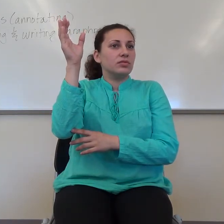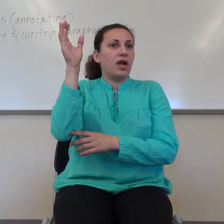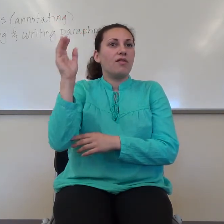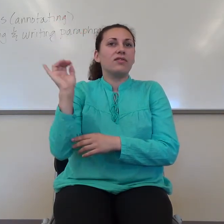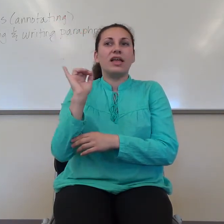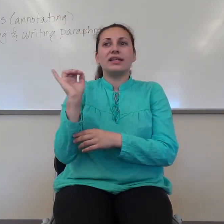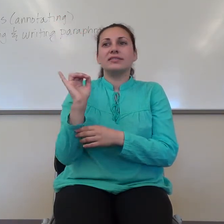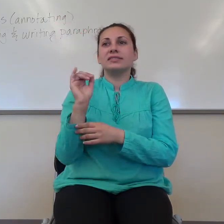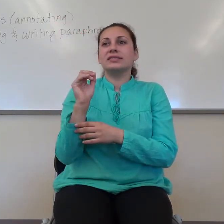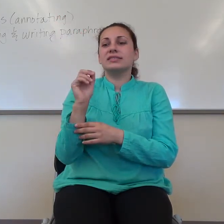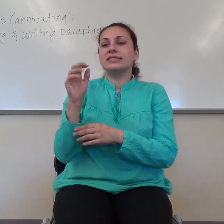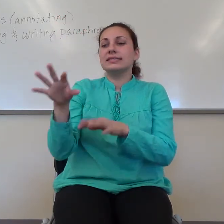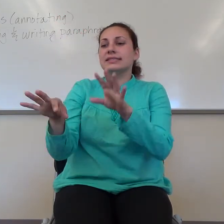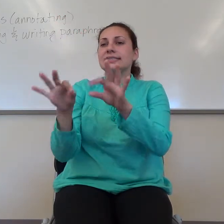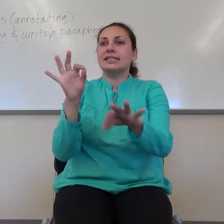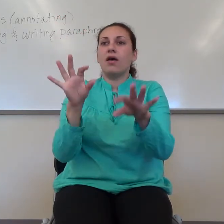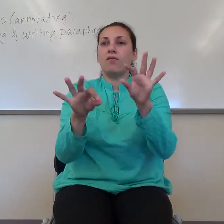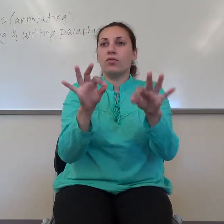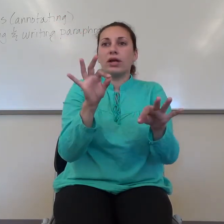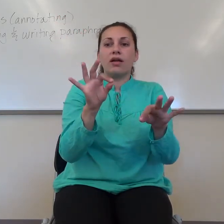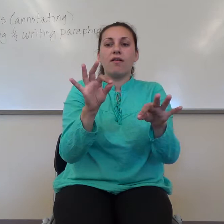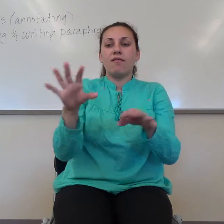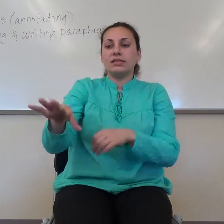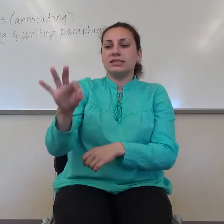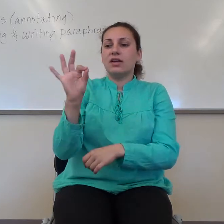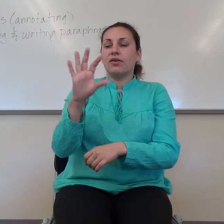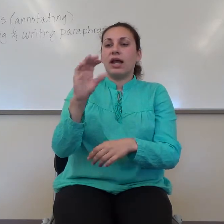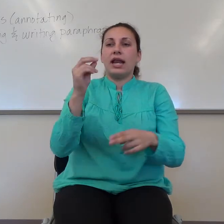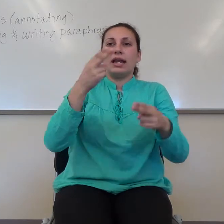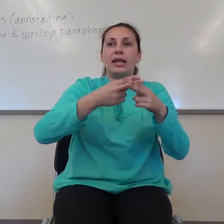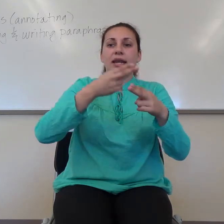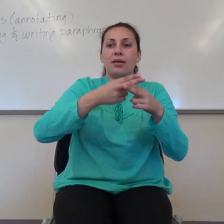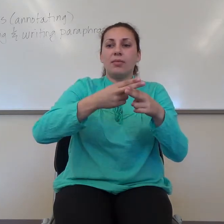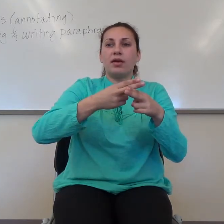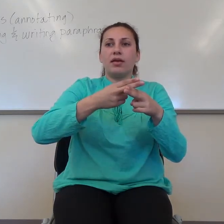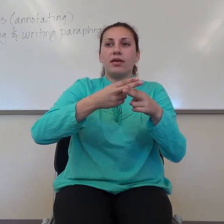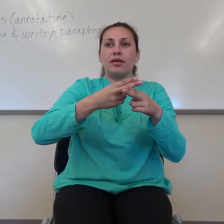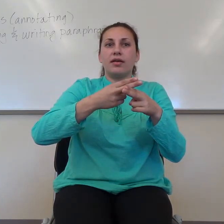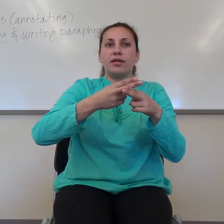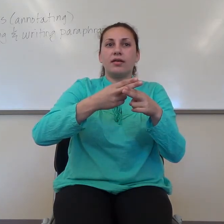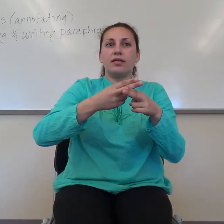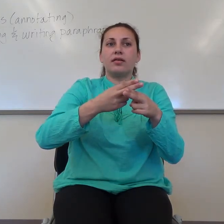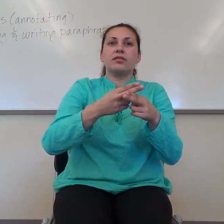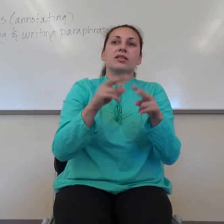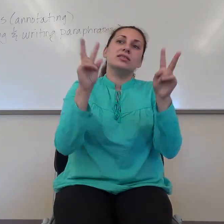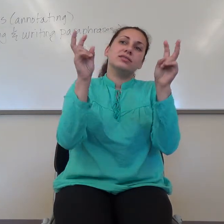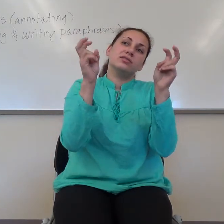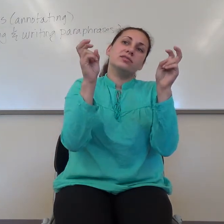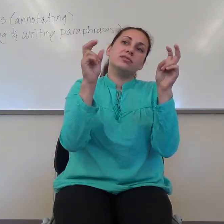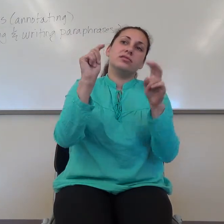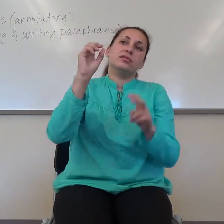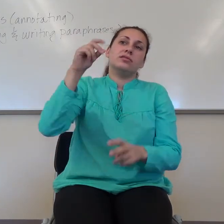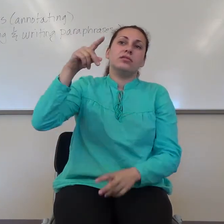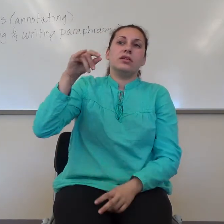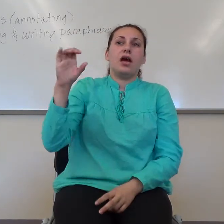discovering and naming the topic of a piece of reading,